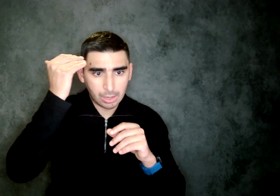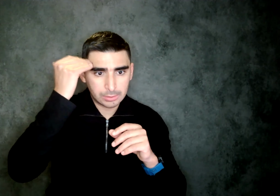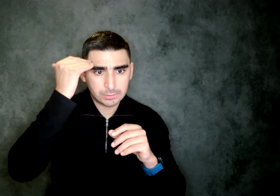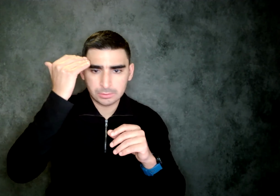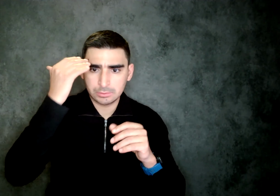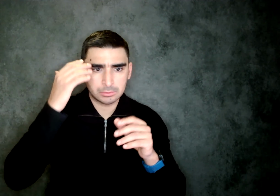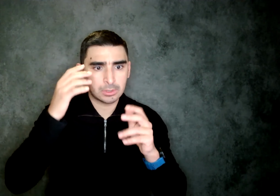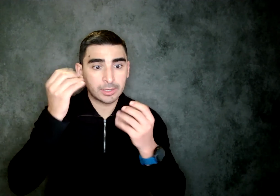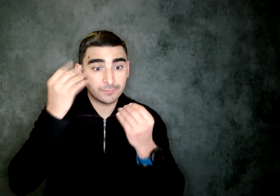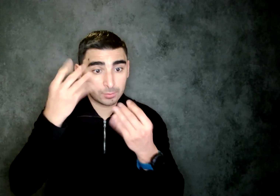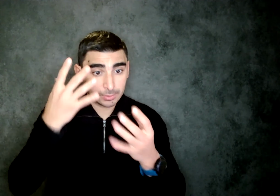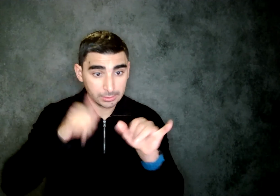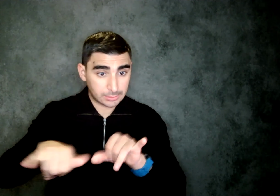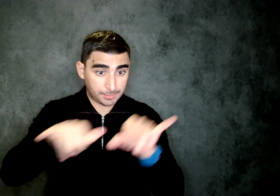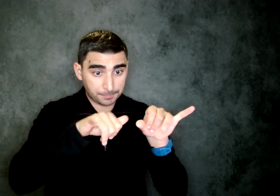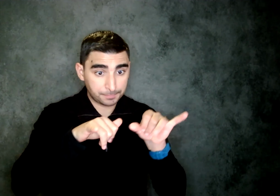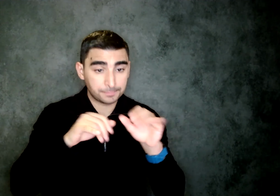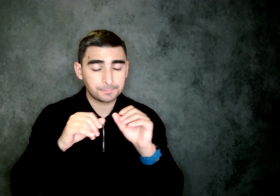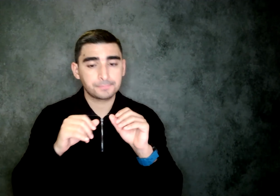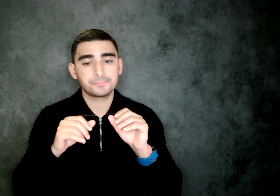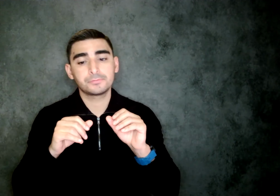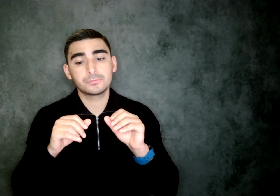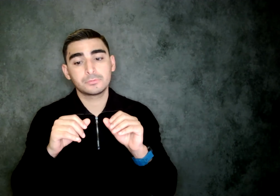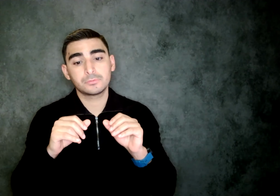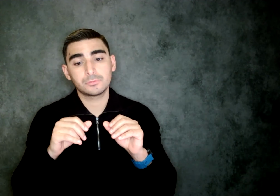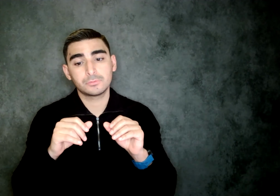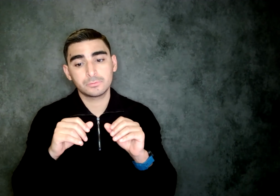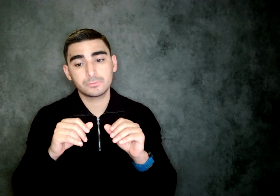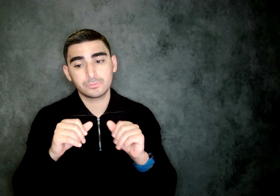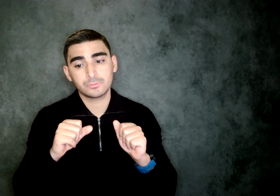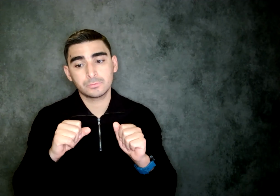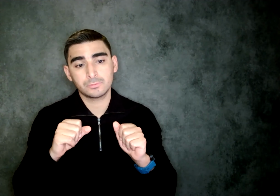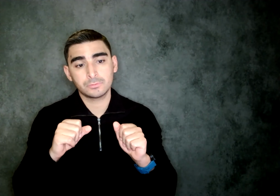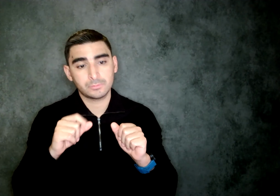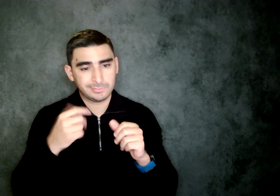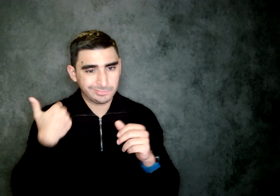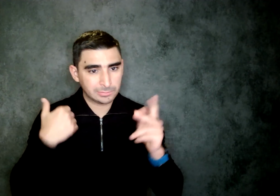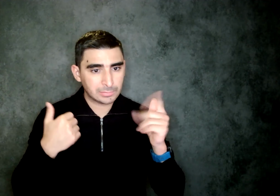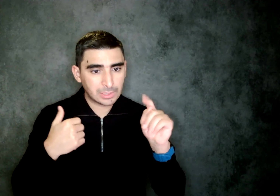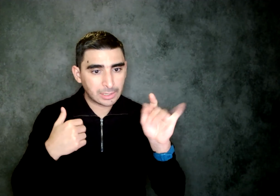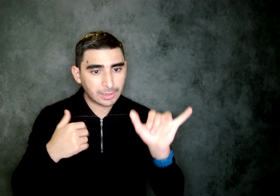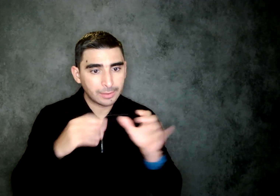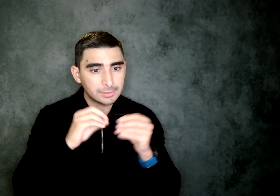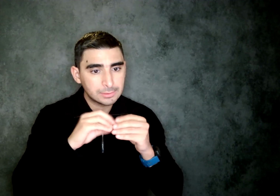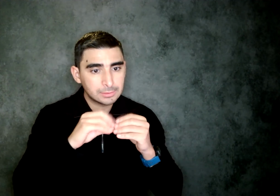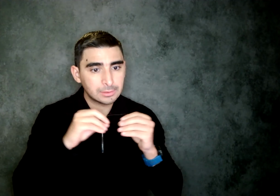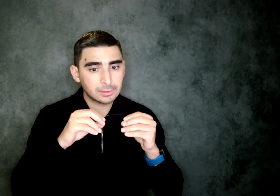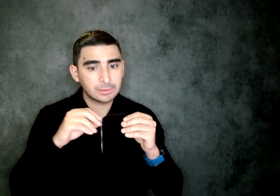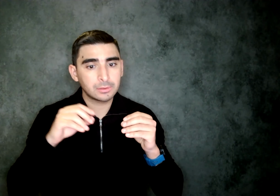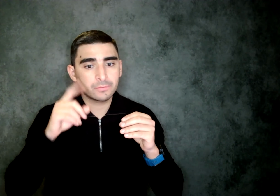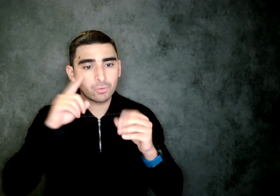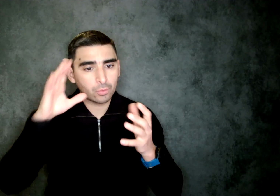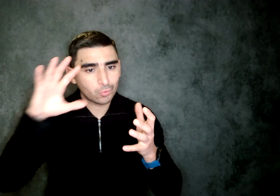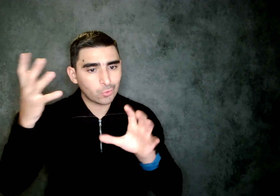was wondering if there's a difference from what Kathy described with the crisis stabilization